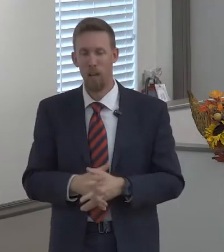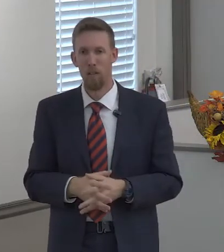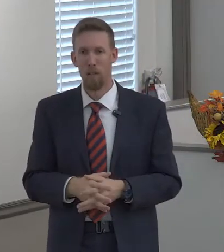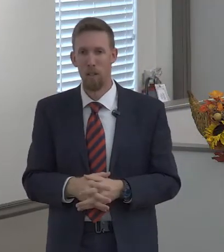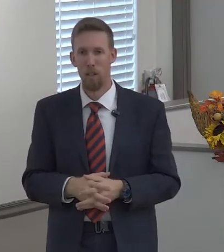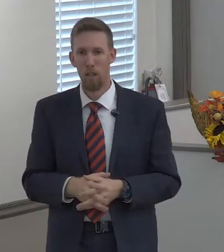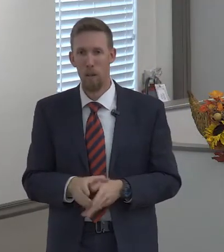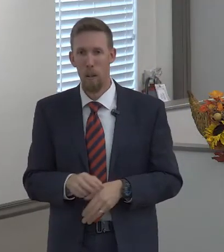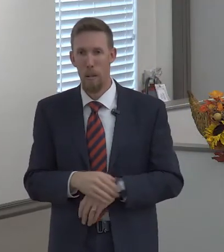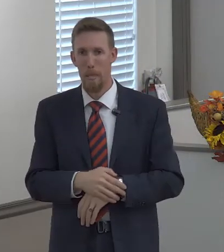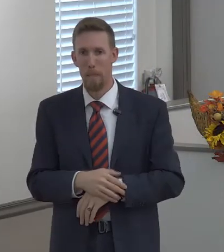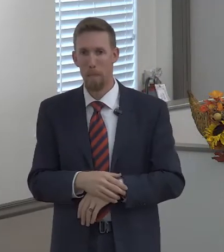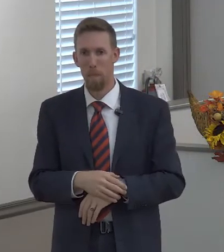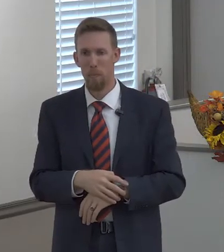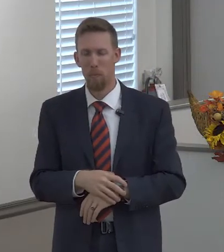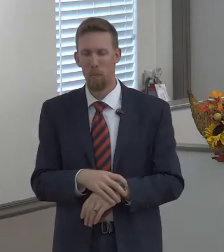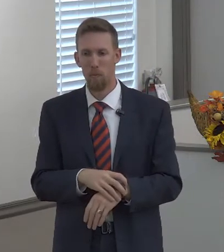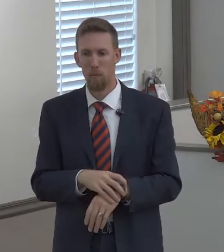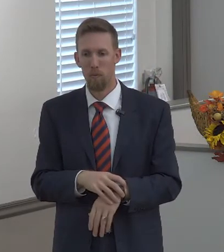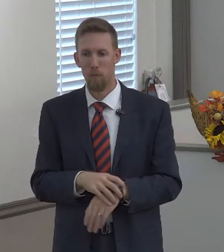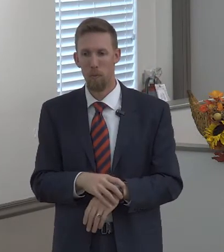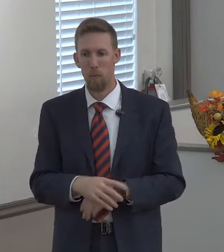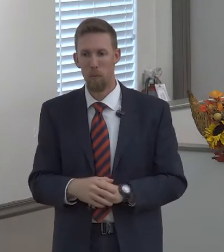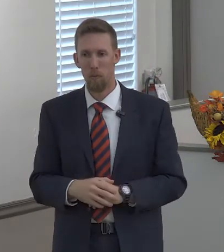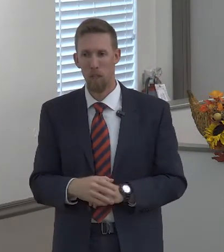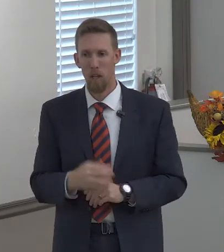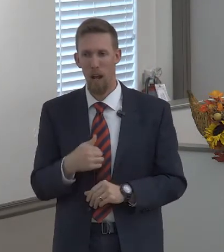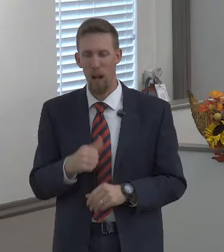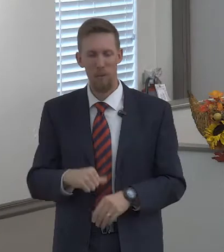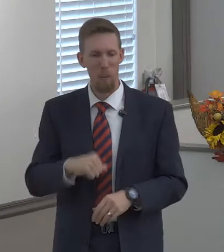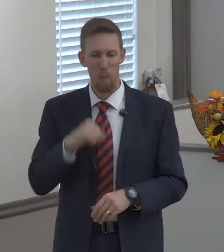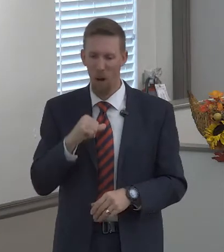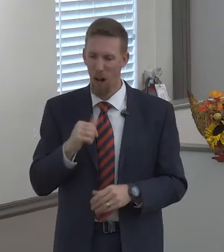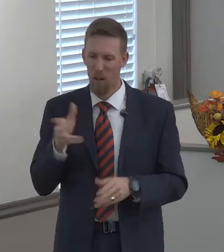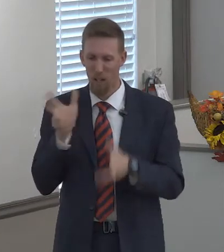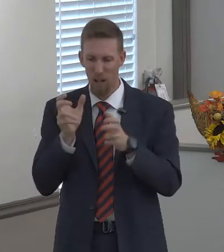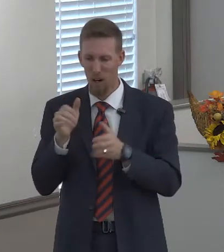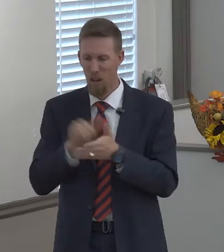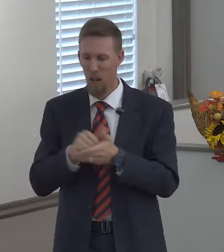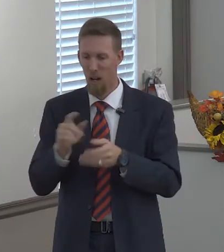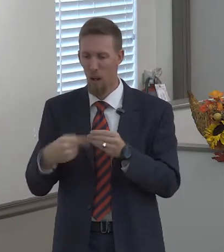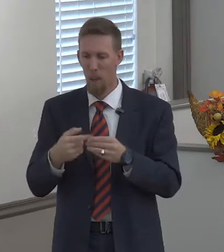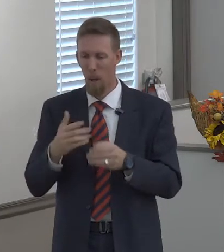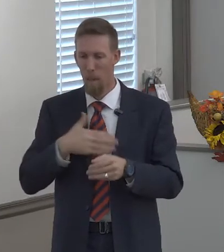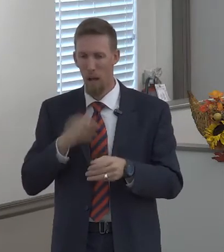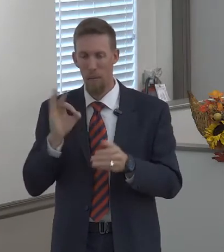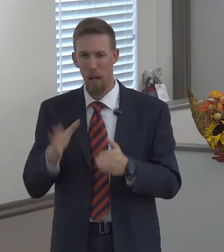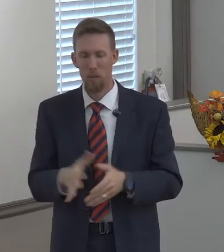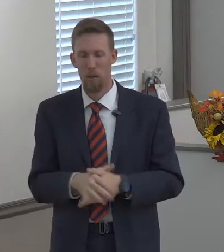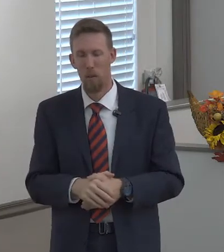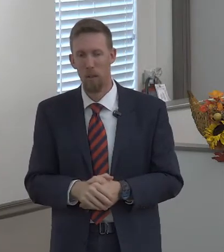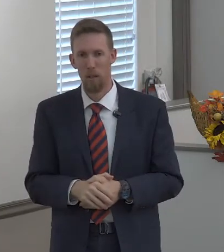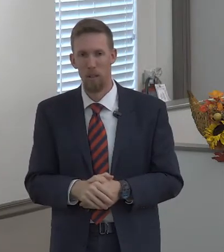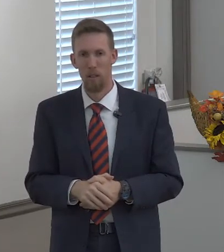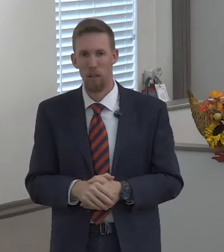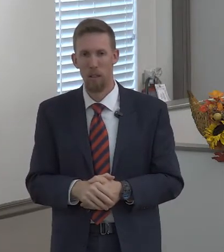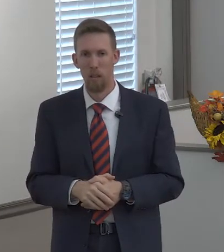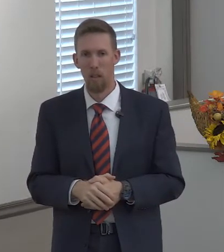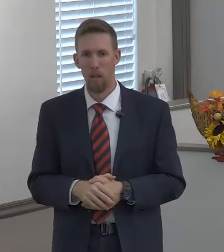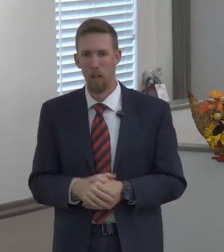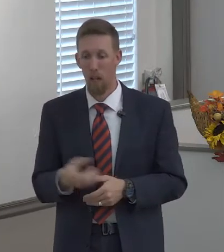He said, I haven't been the witness and soul winner that I should have been.